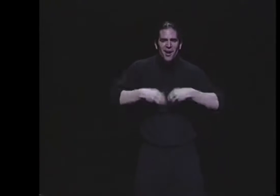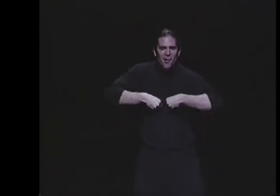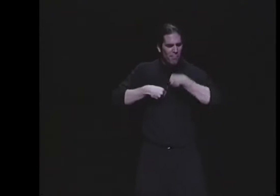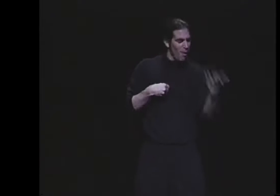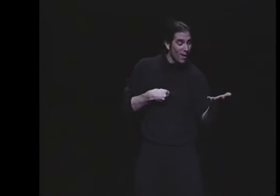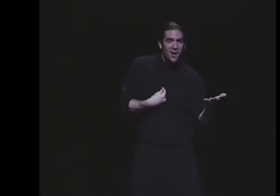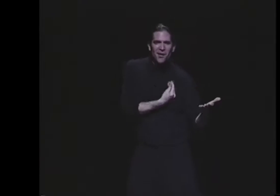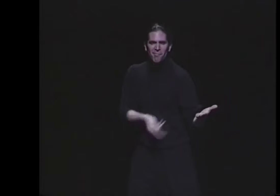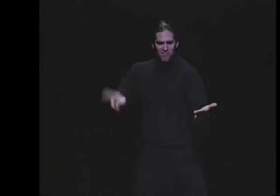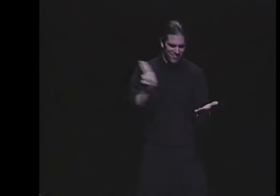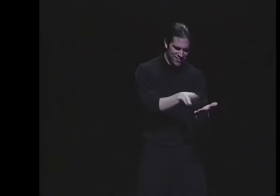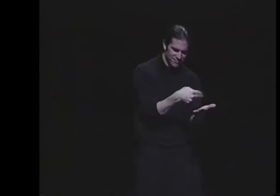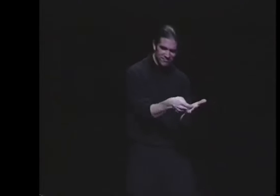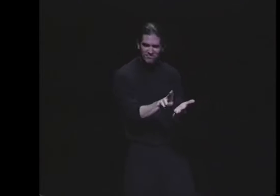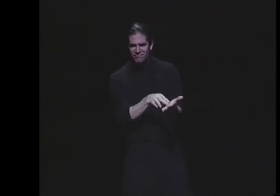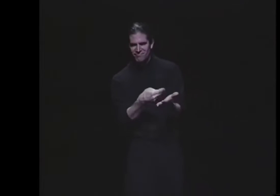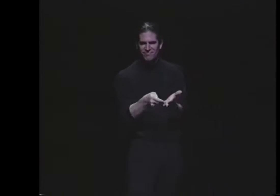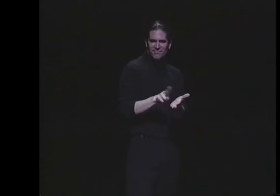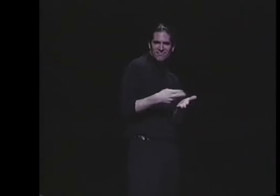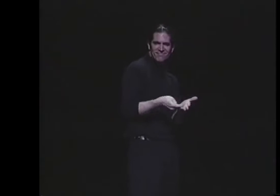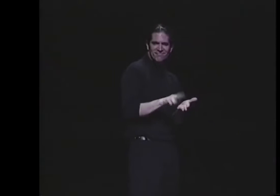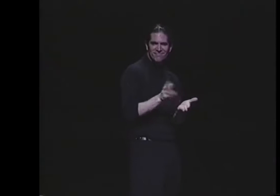Poetry. It's the painter